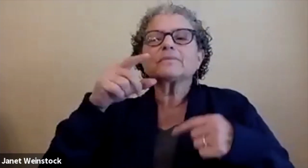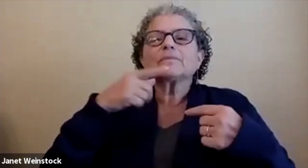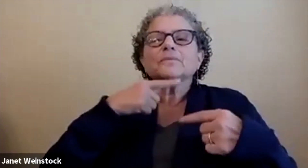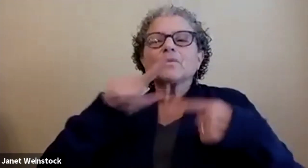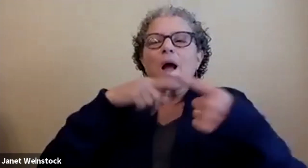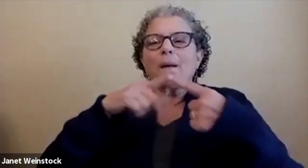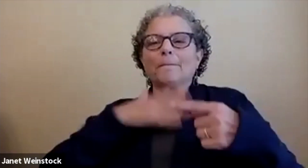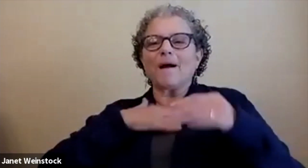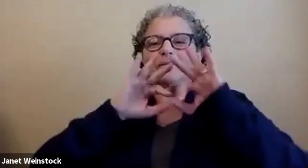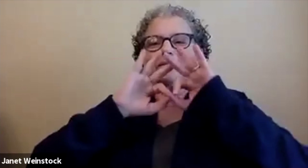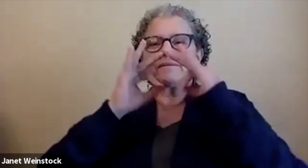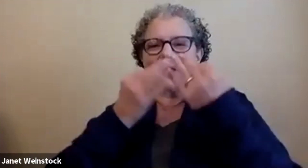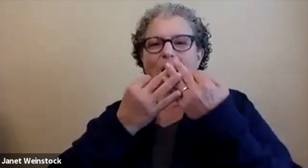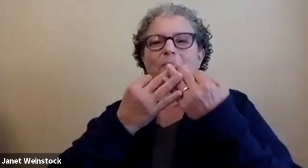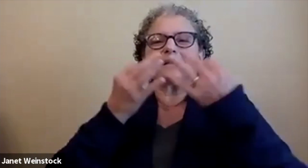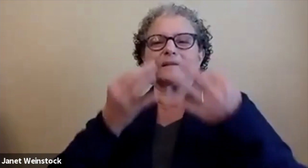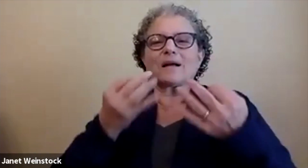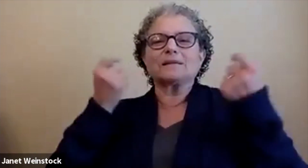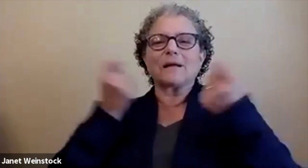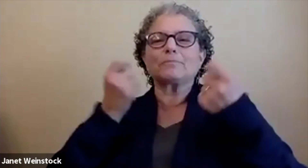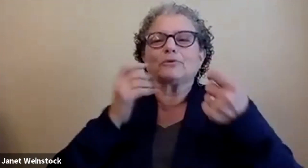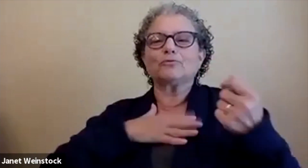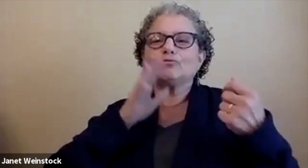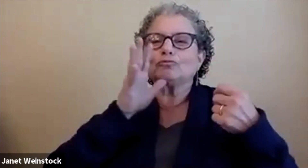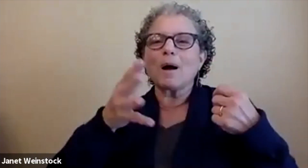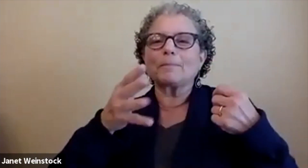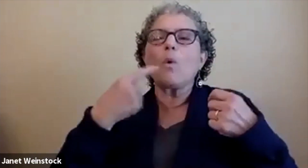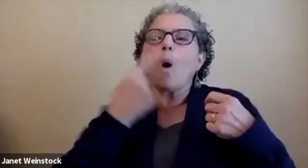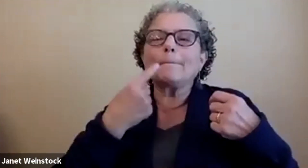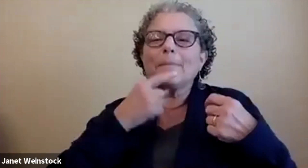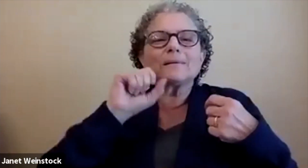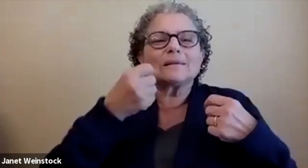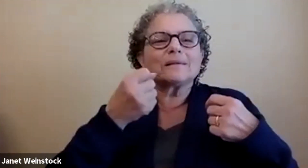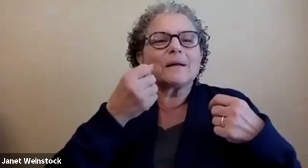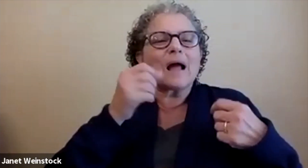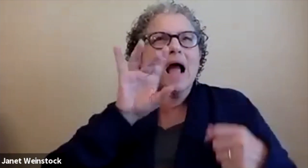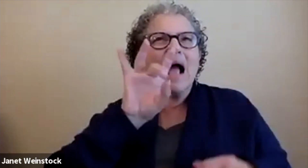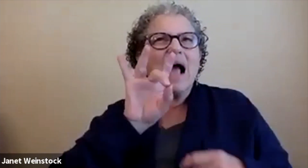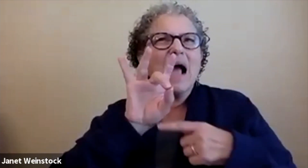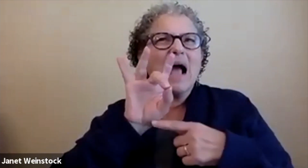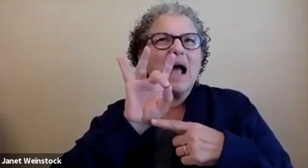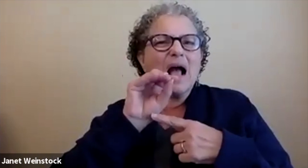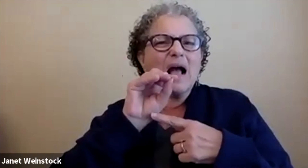Yes. When my family decided to celebrate my grandmother's, Oma's, I think it was